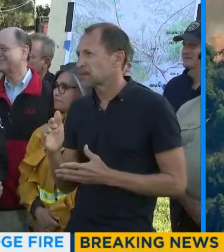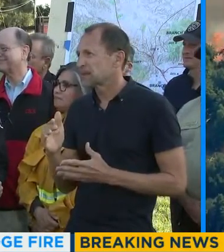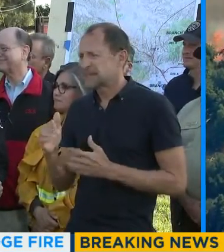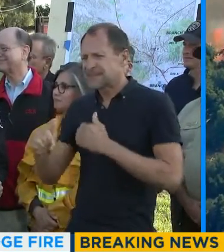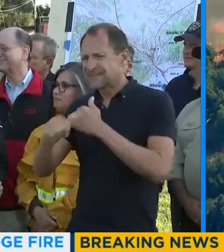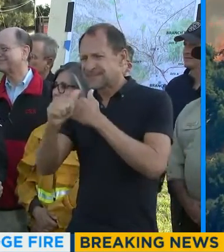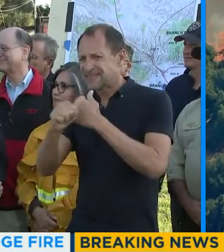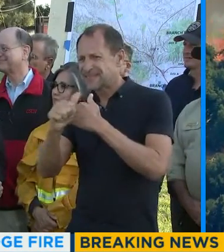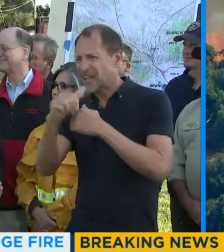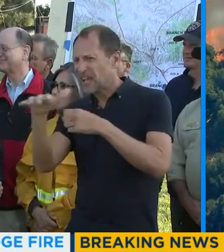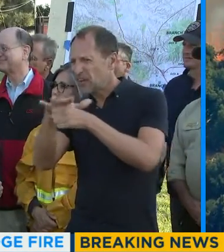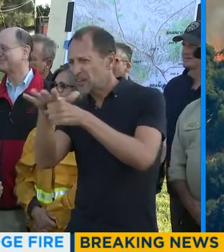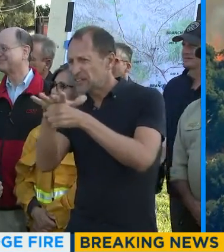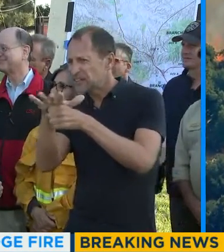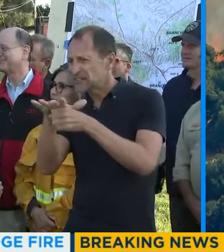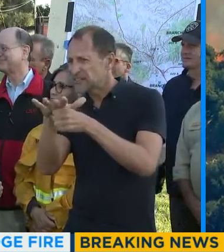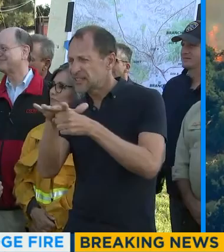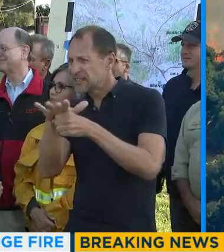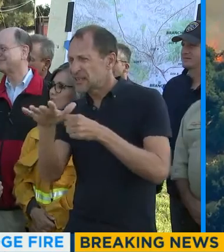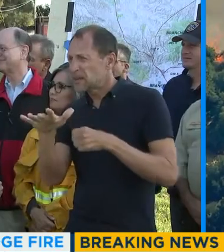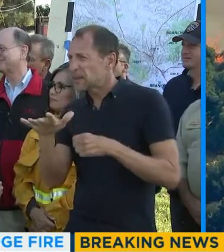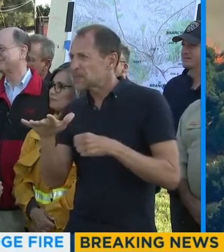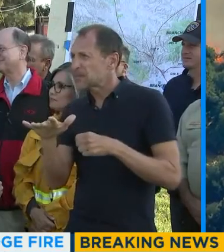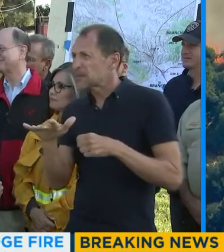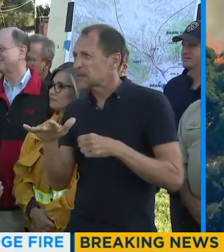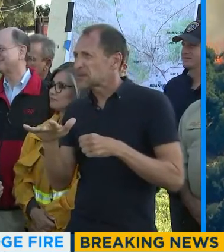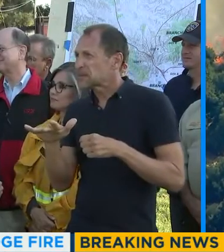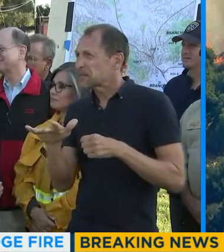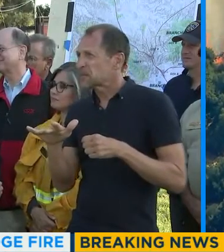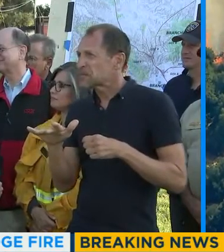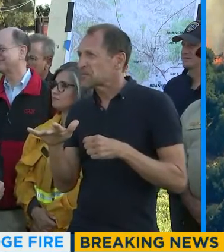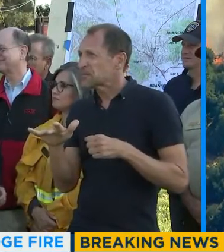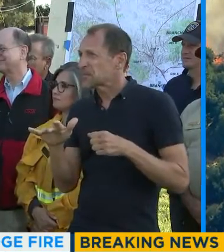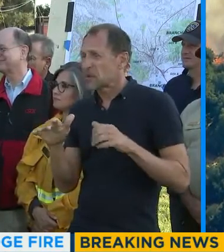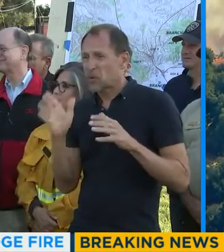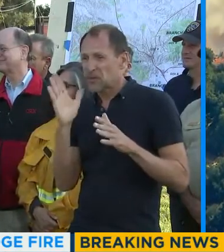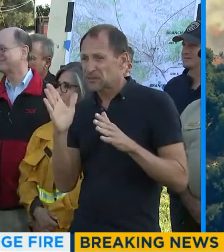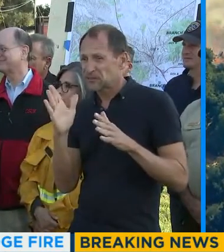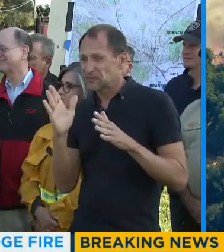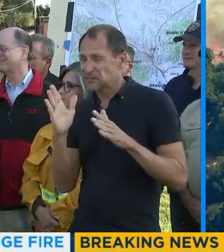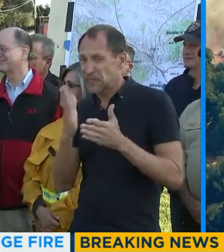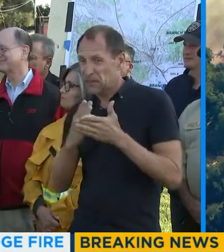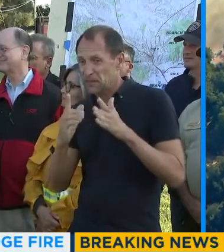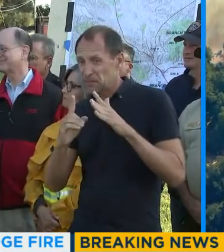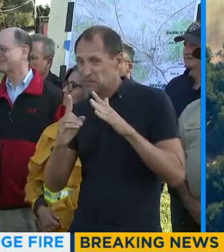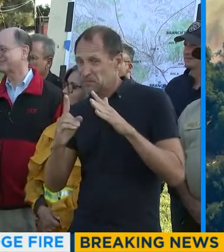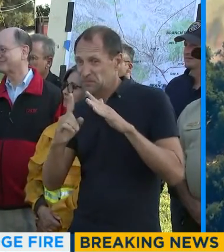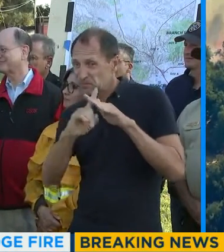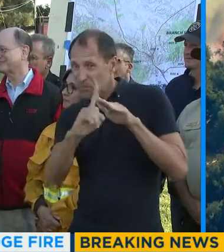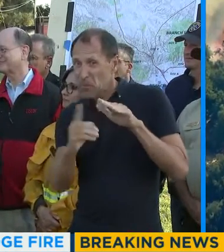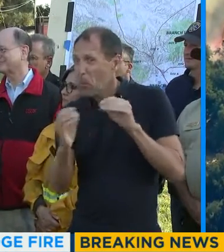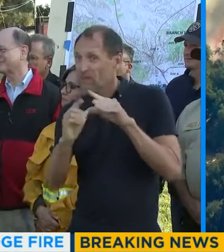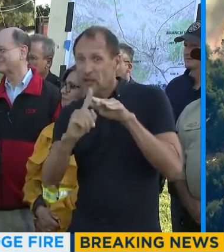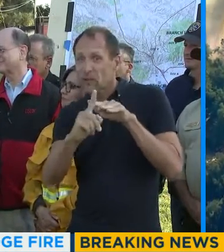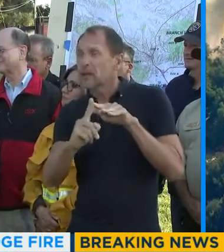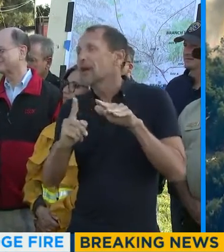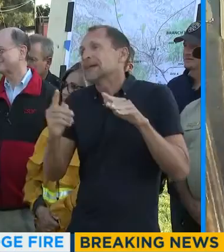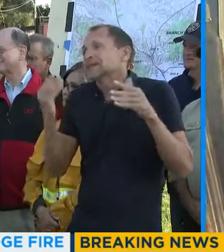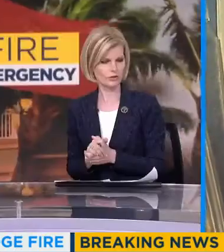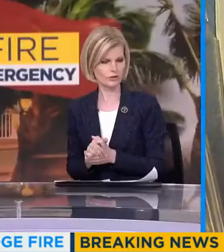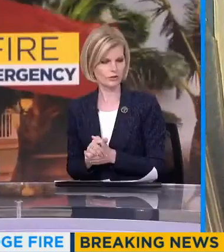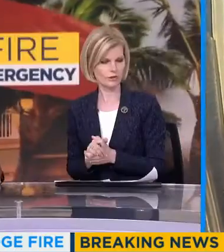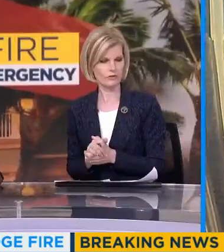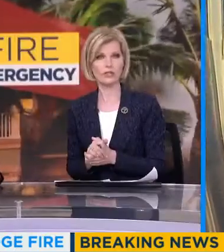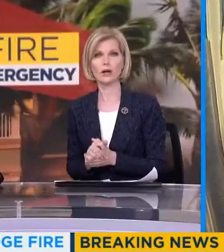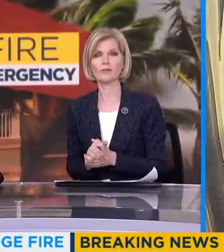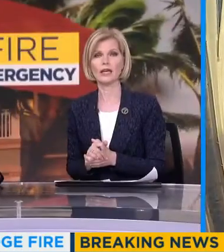what happened during this almost 30-minute news conference here at the Hanson Dam, where this command post has been set up for our city